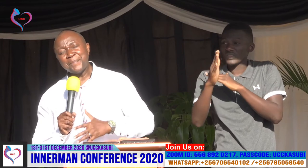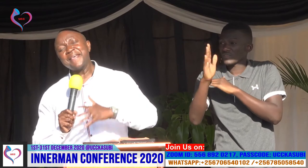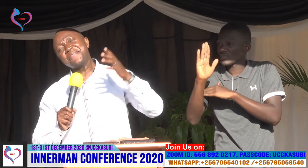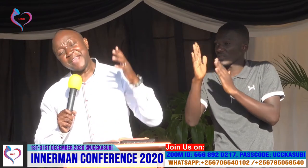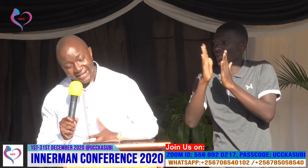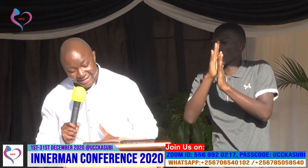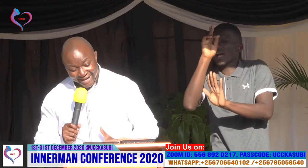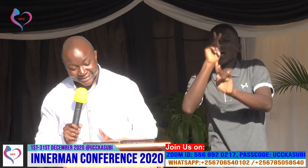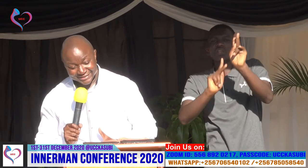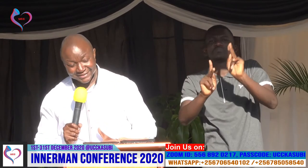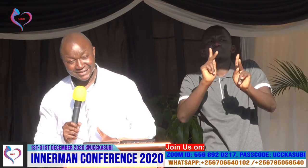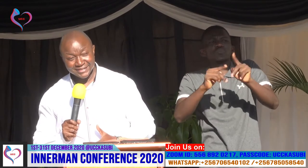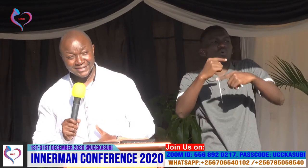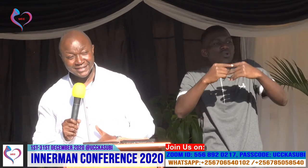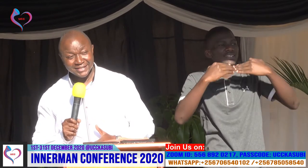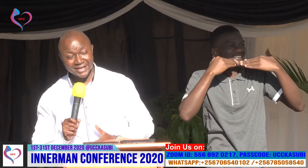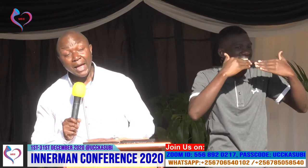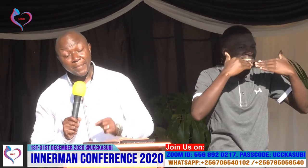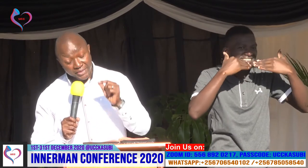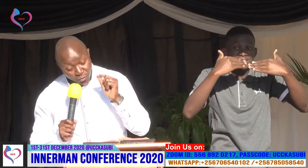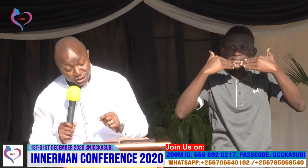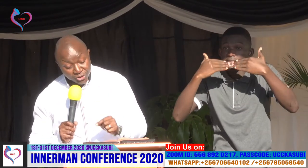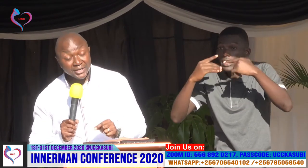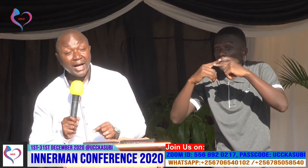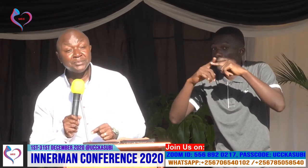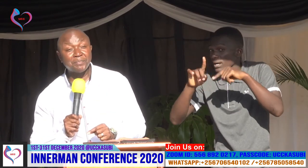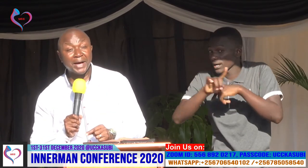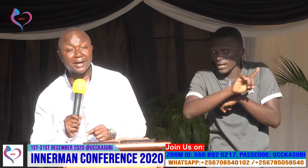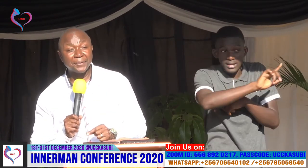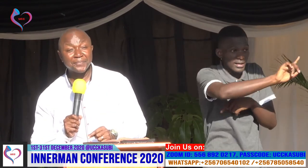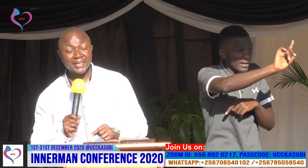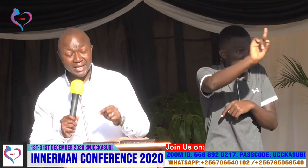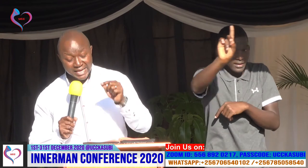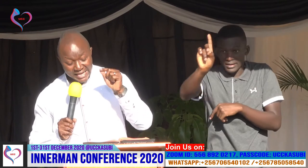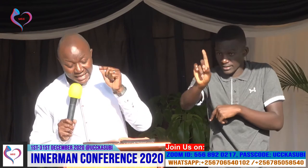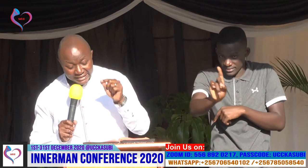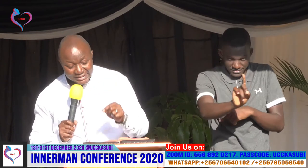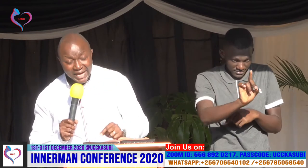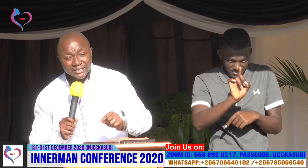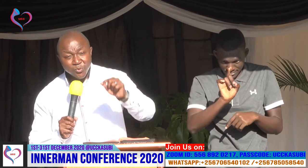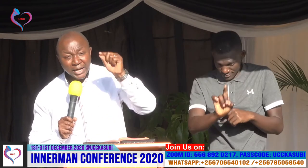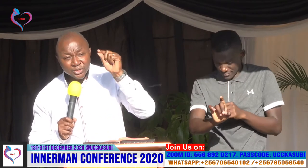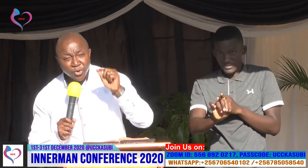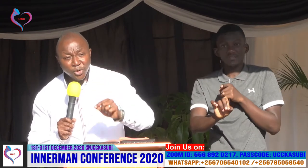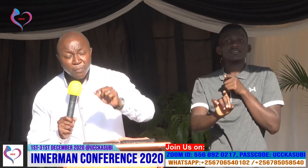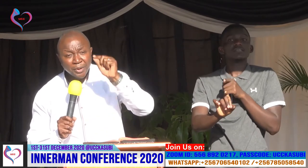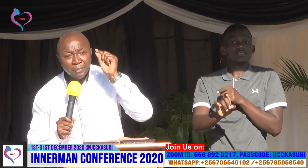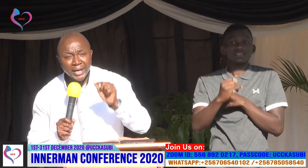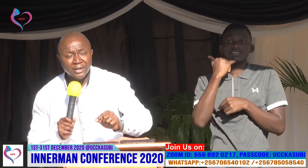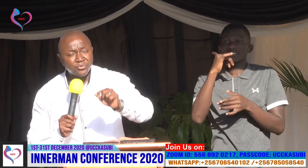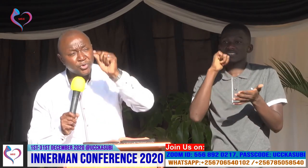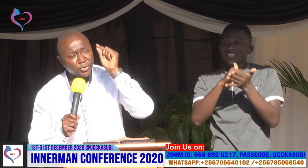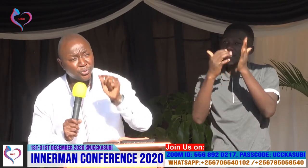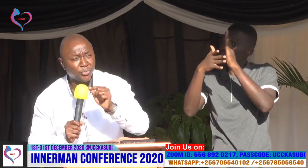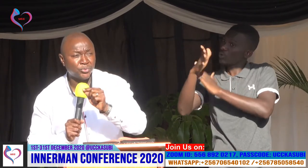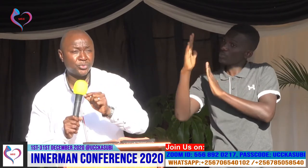and people are thanking us. But the question comes back, is that what God